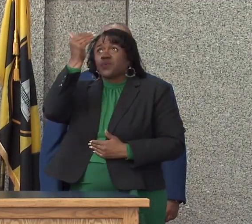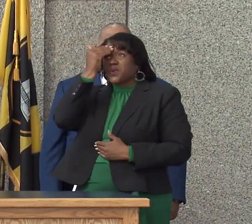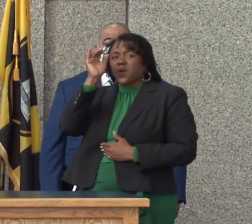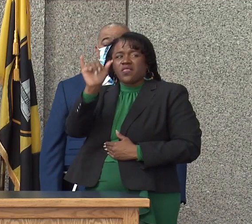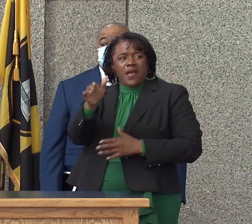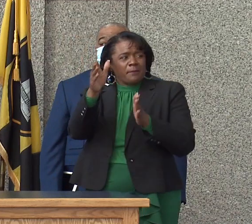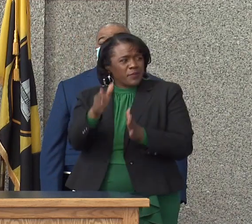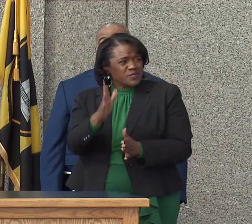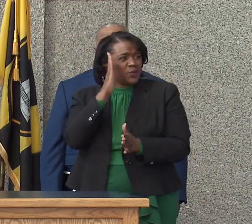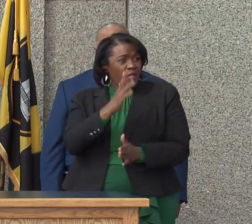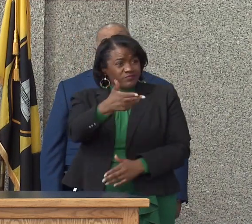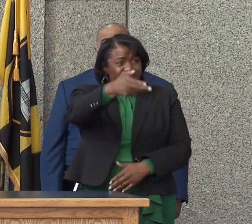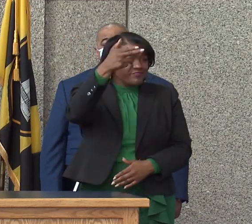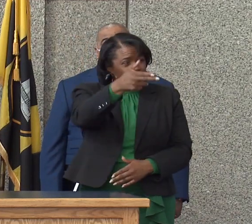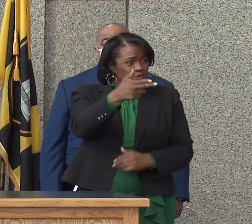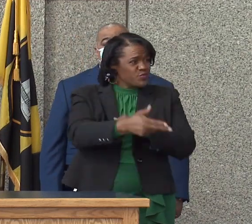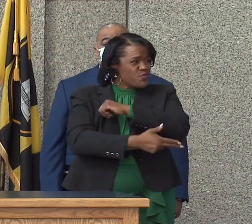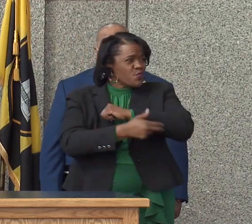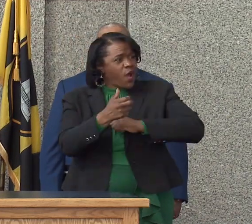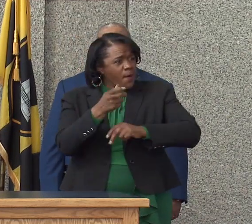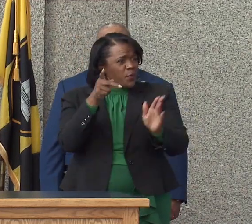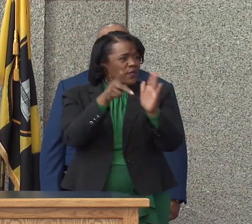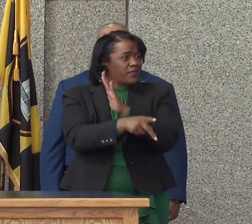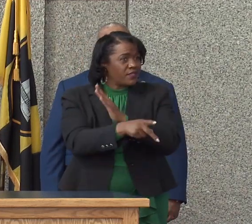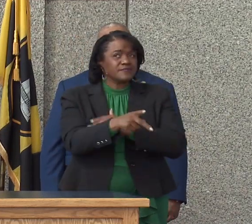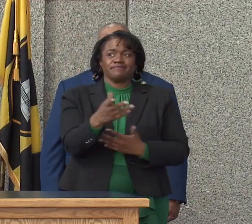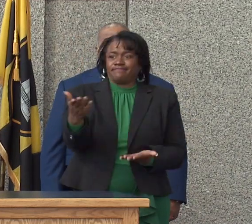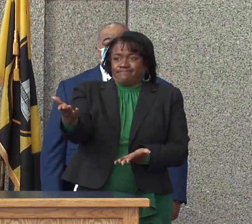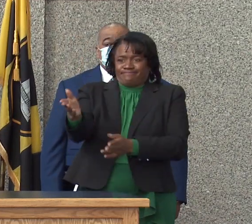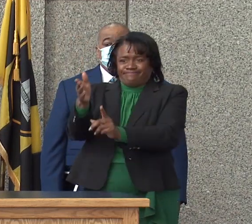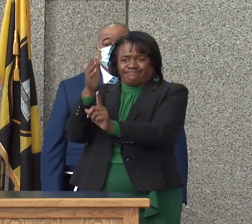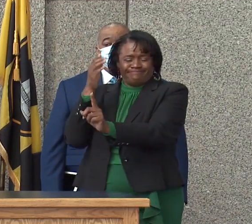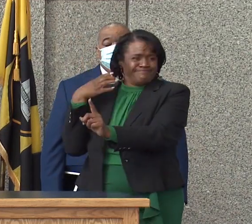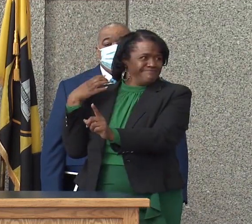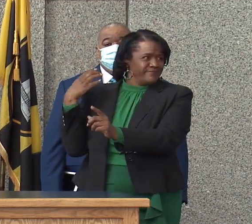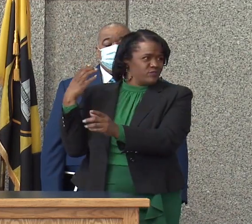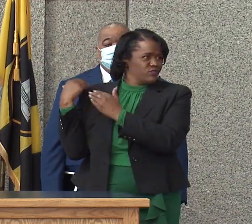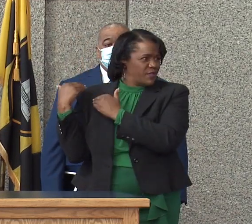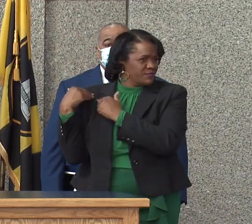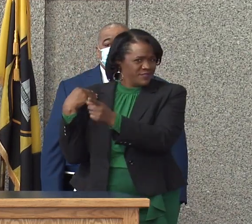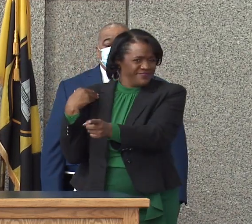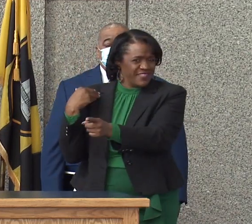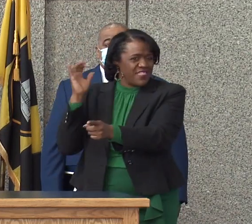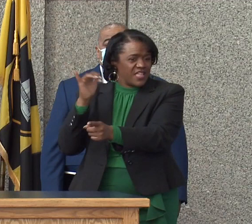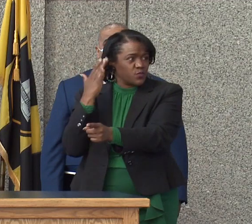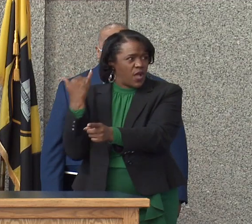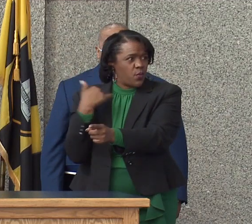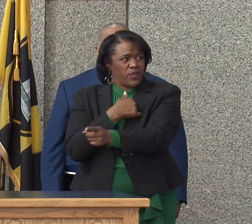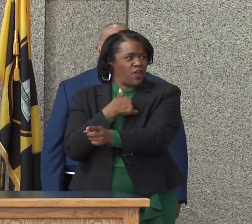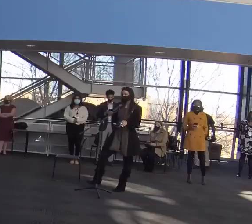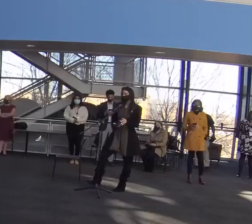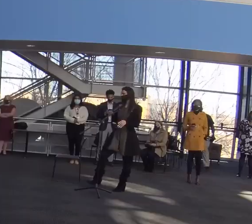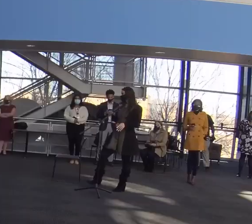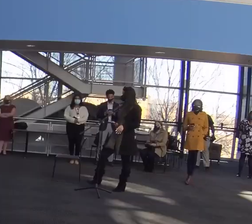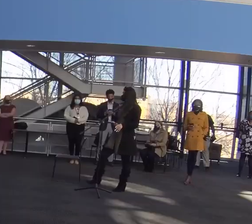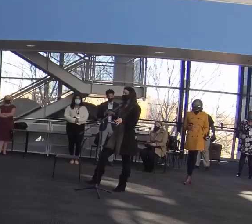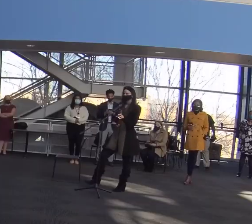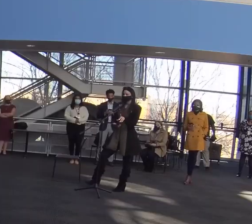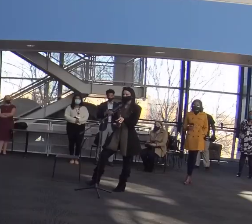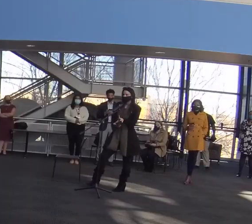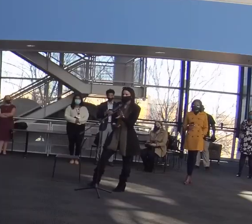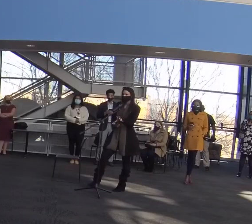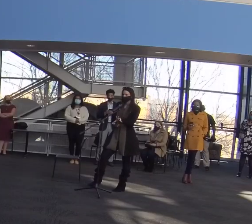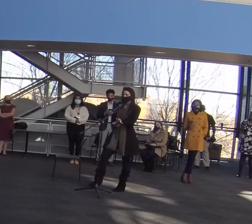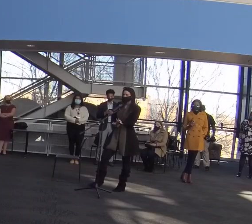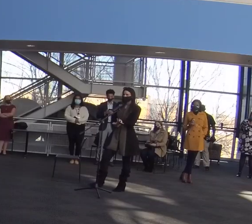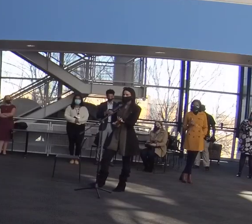giving it to is going to shoot, rob, or kill somebody, you have to be held responsible. And this is why we're jumping out first on this. Avajoy? Last